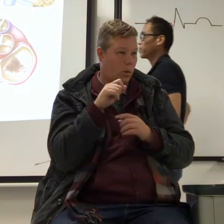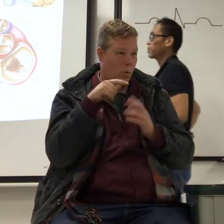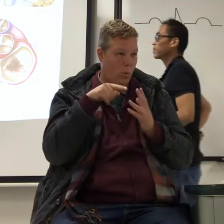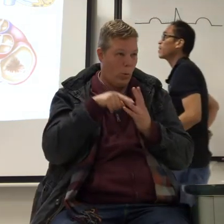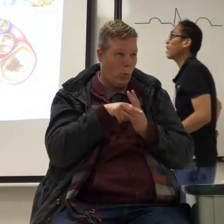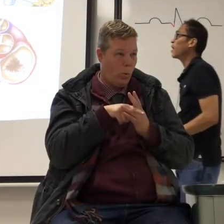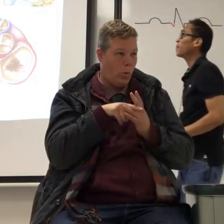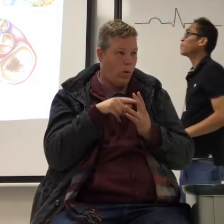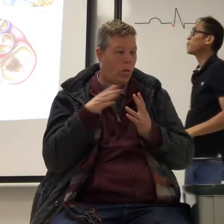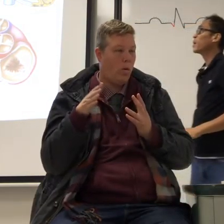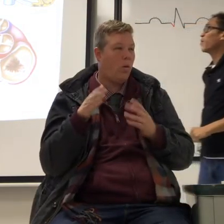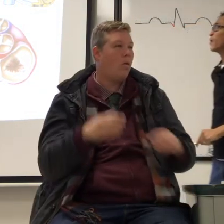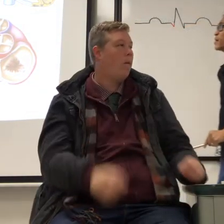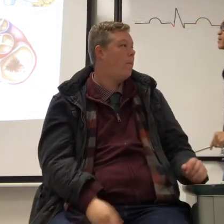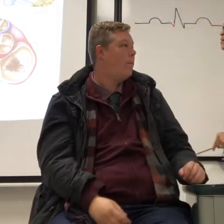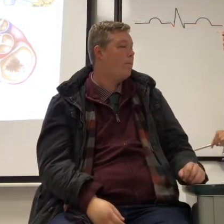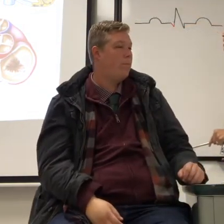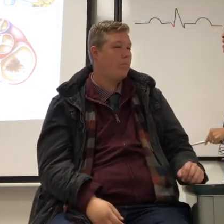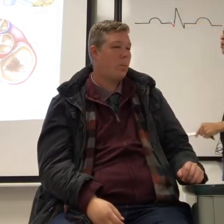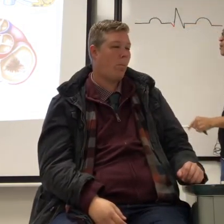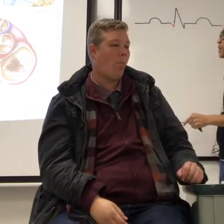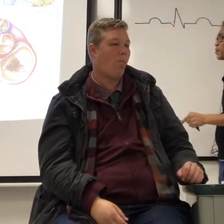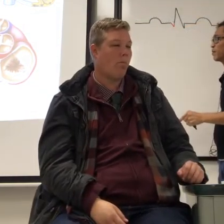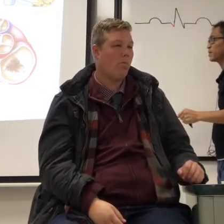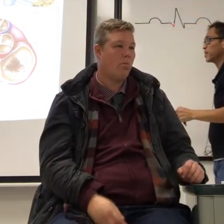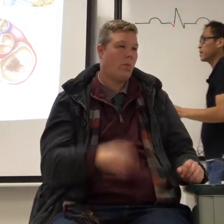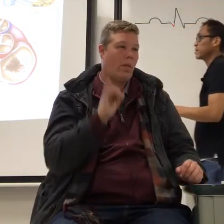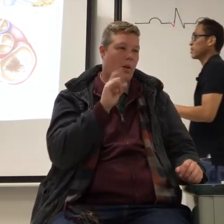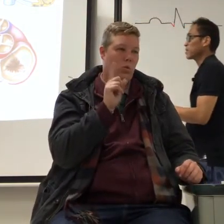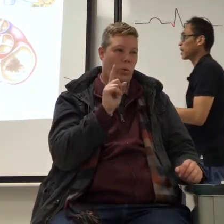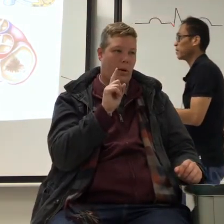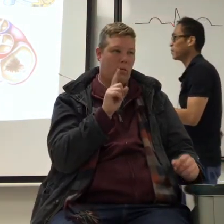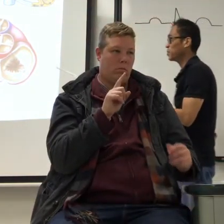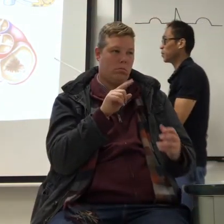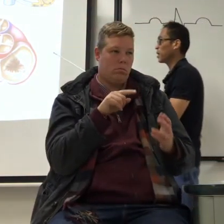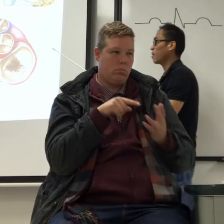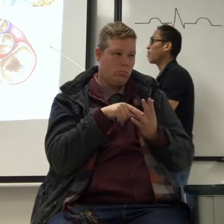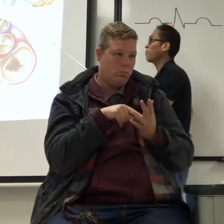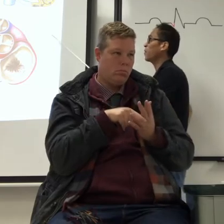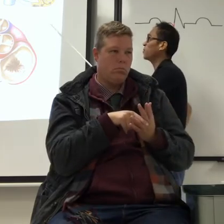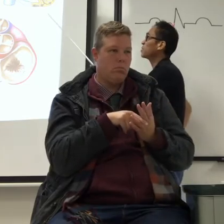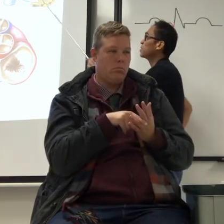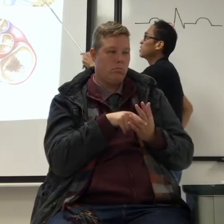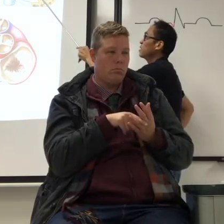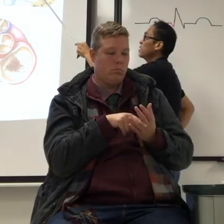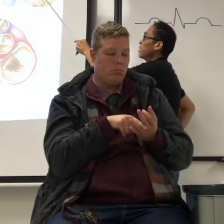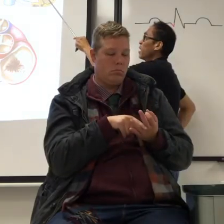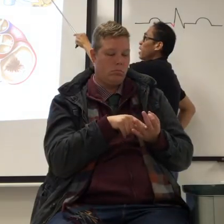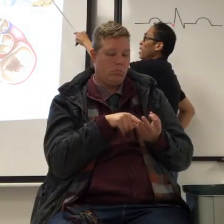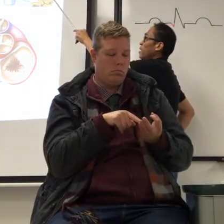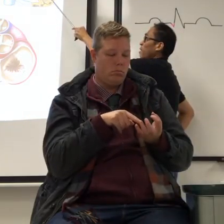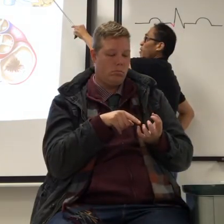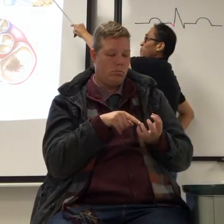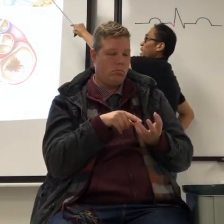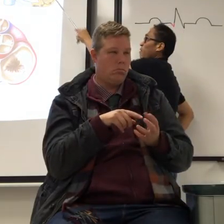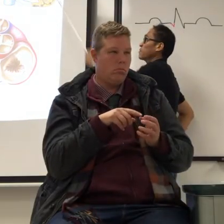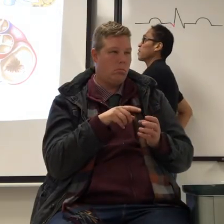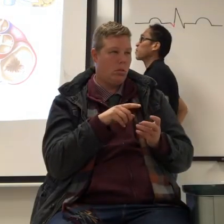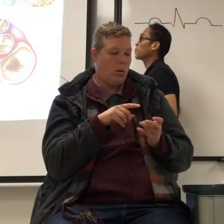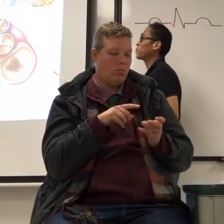escape you. Anyways, that's kind of where the bundle of hiss is. It's kind of in between all of those